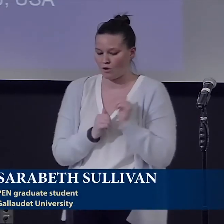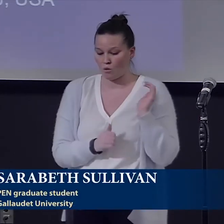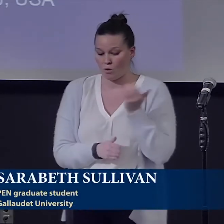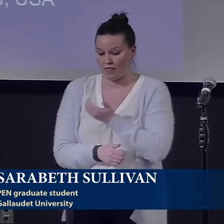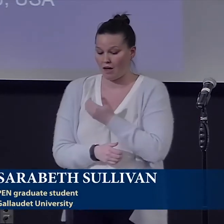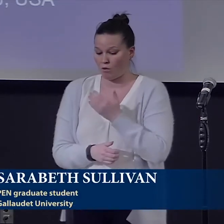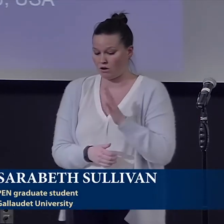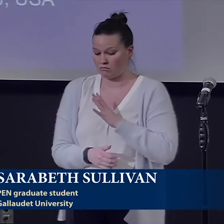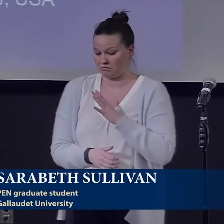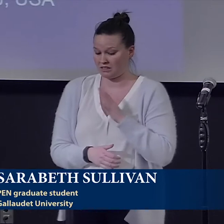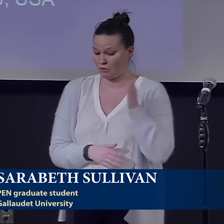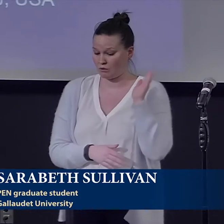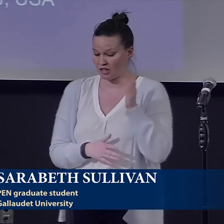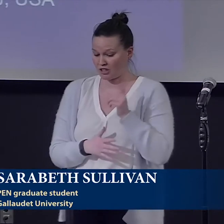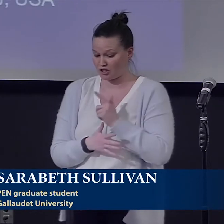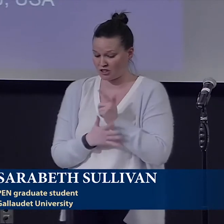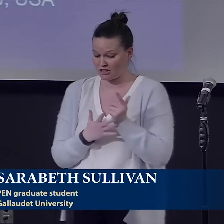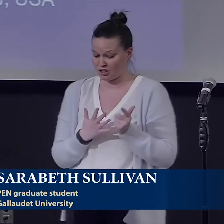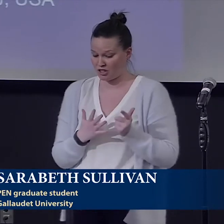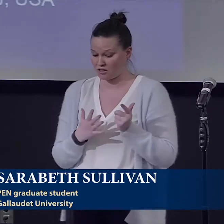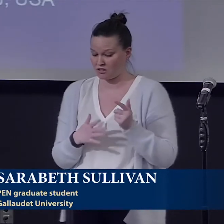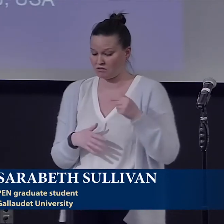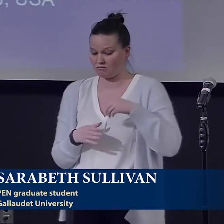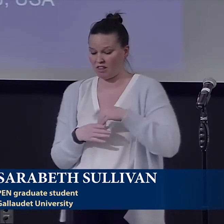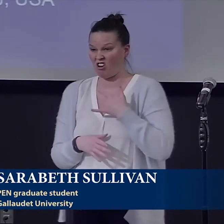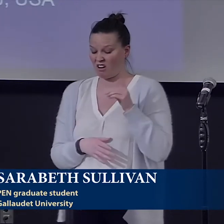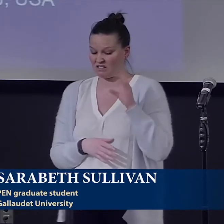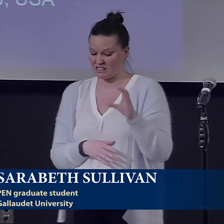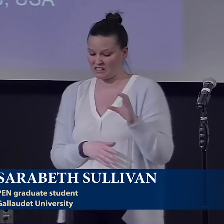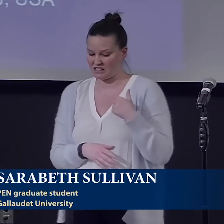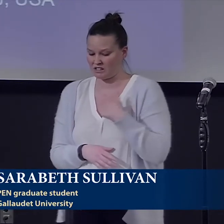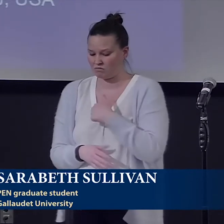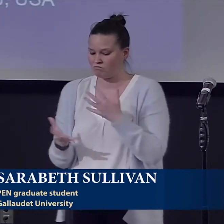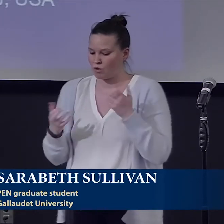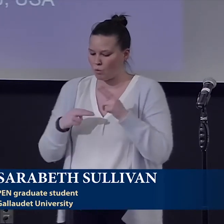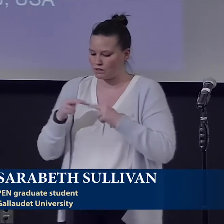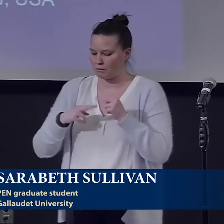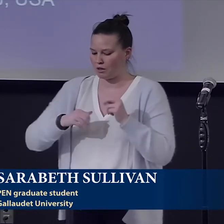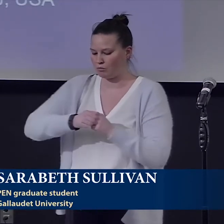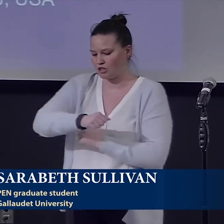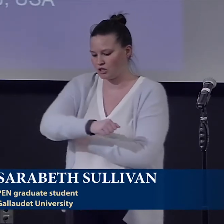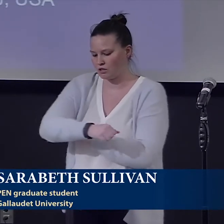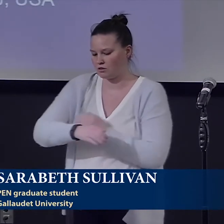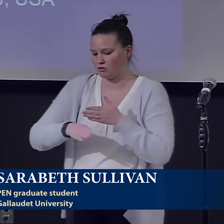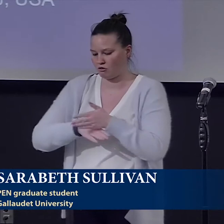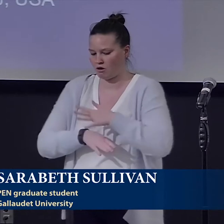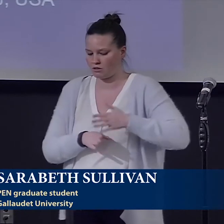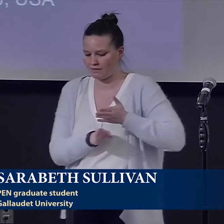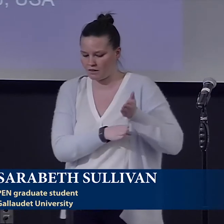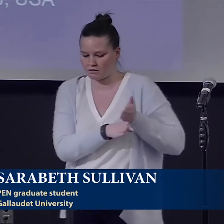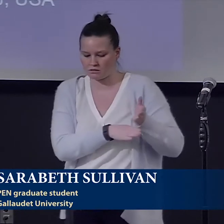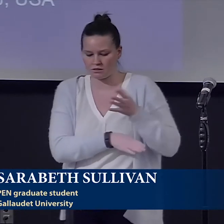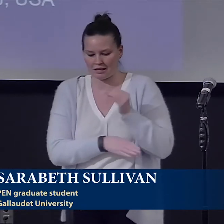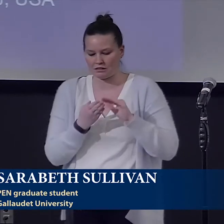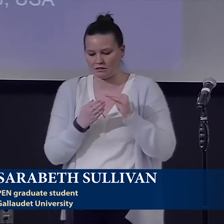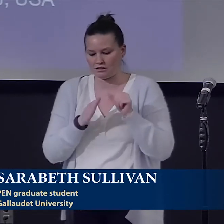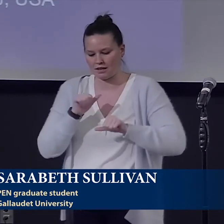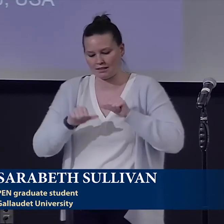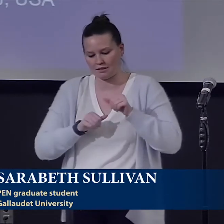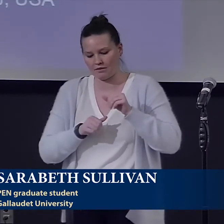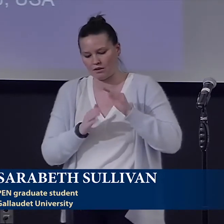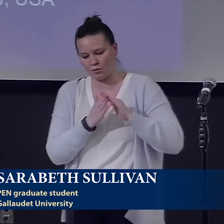thought with our distinguished lectures in the heart of DC we want to build